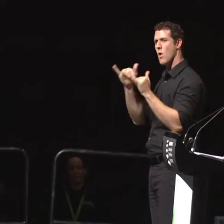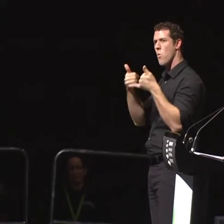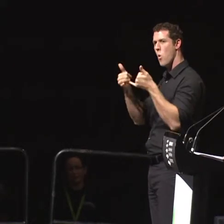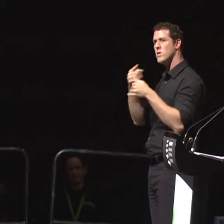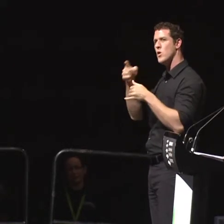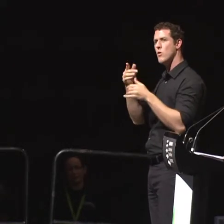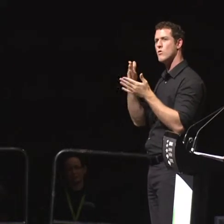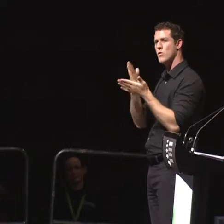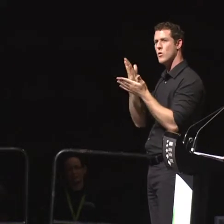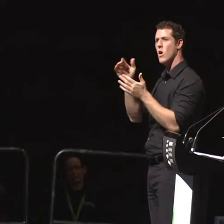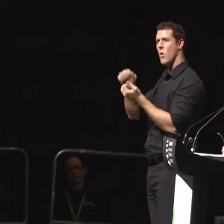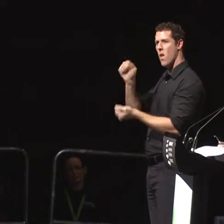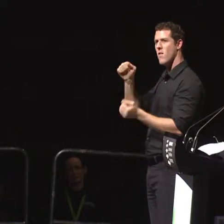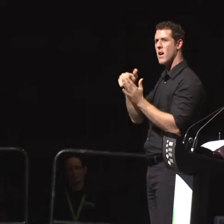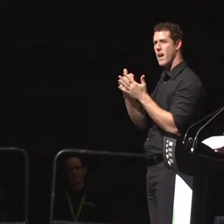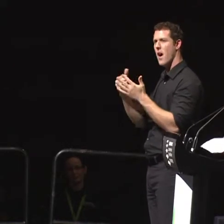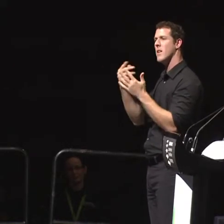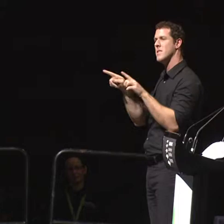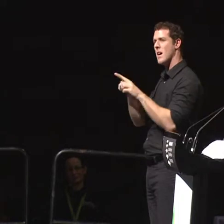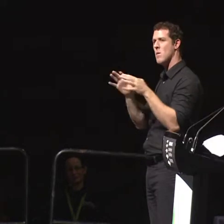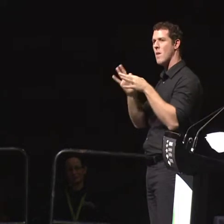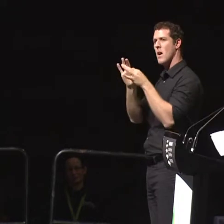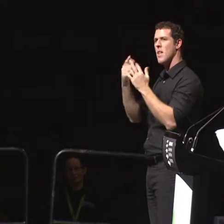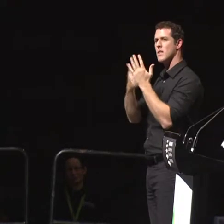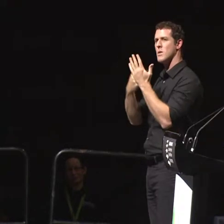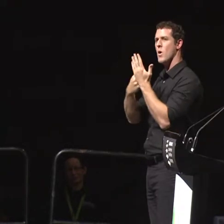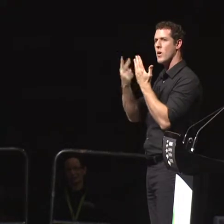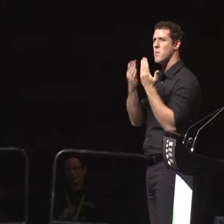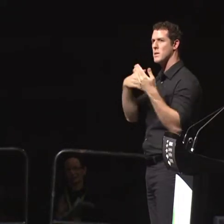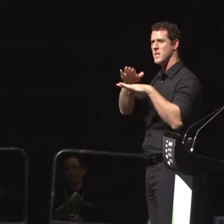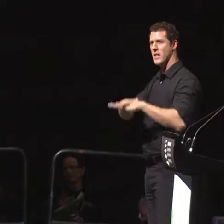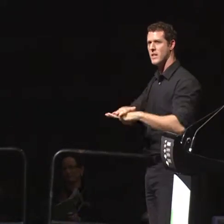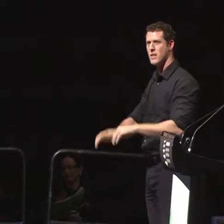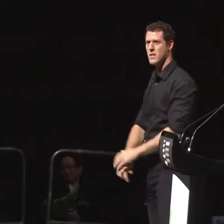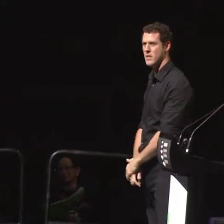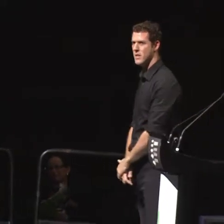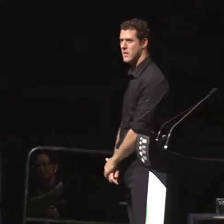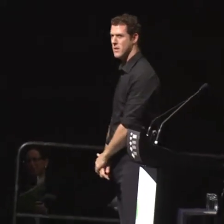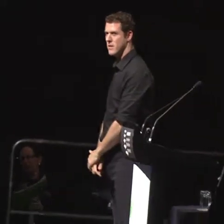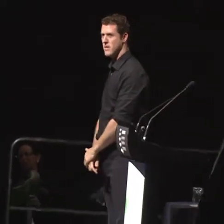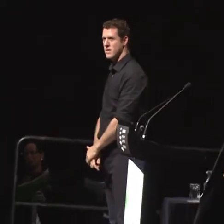you are qualified as listed in the program. Please be seated, graduates.